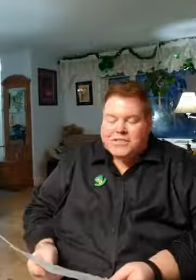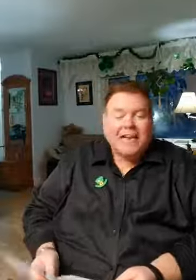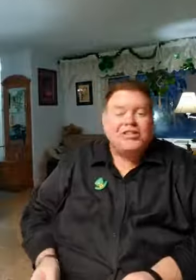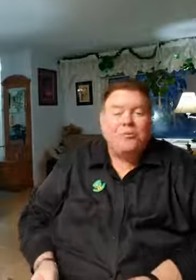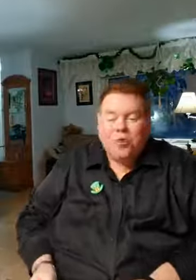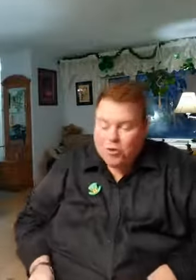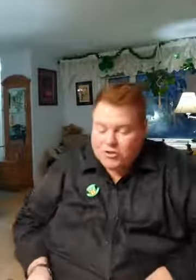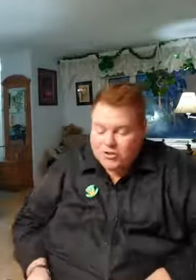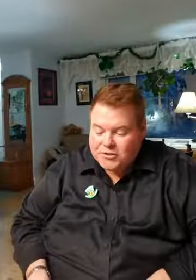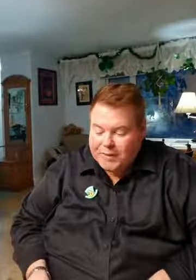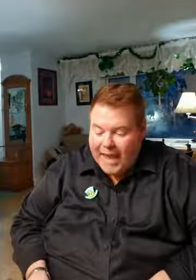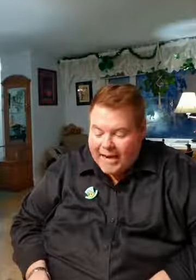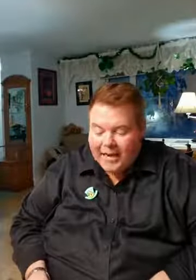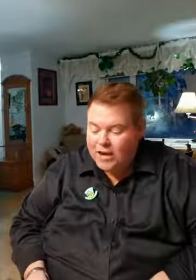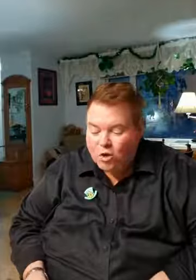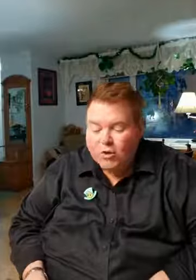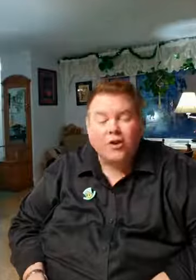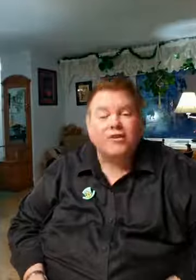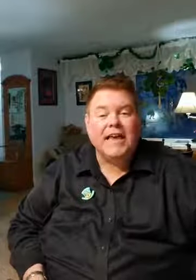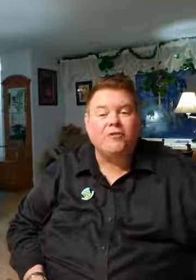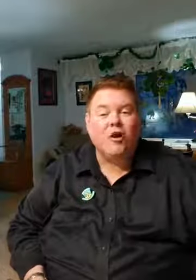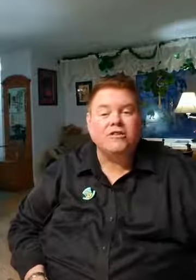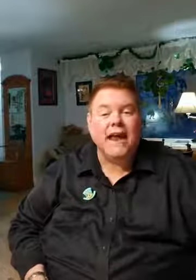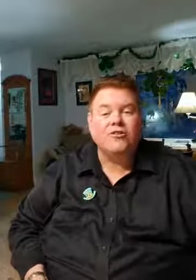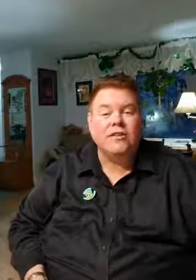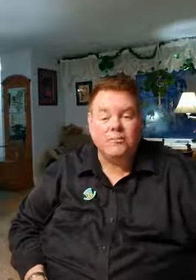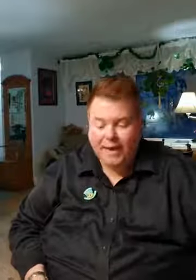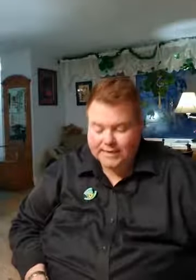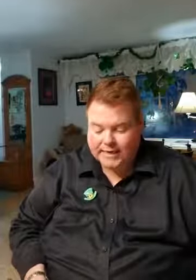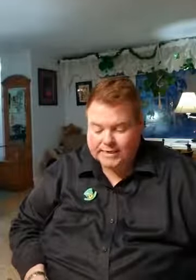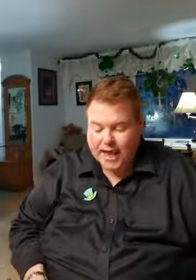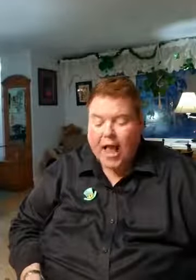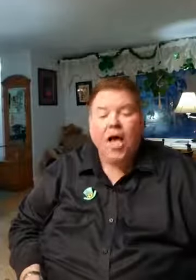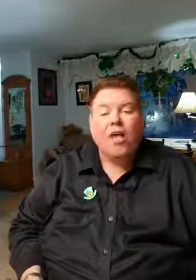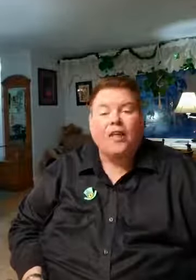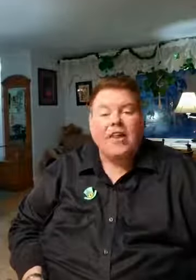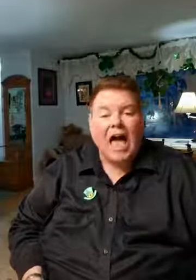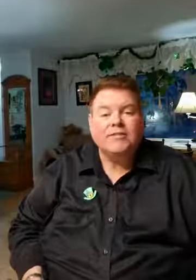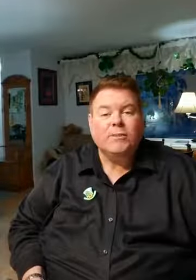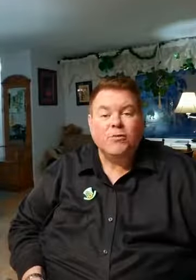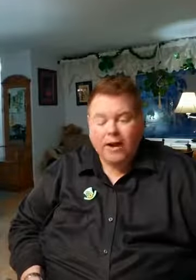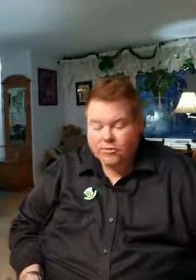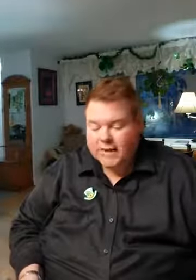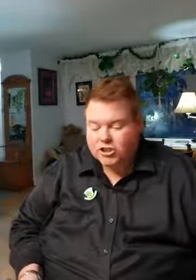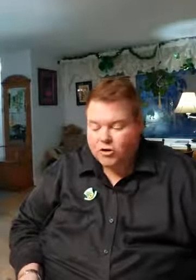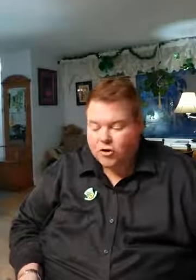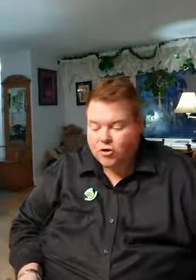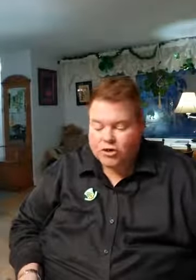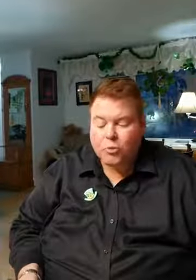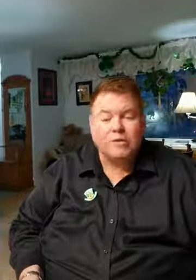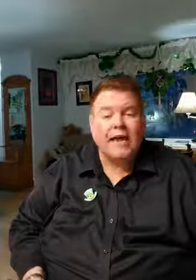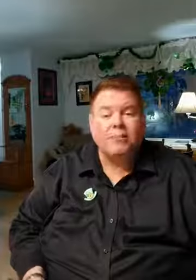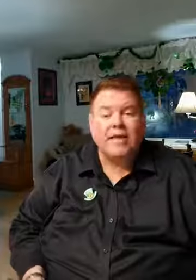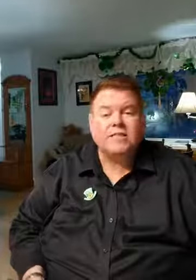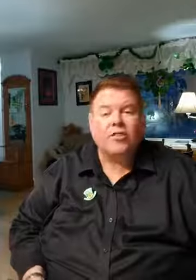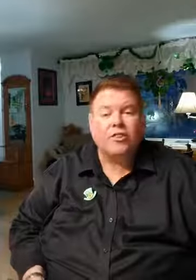Sectional rehearsals began earlier today for our tenors and basses. The live soprano sectional rehearsal will take place on